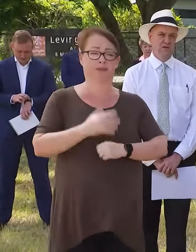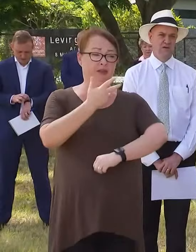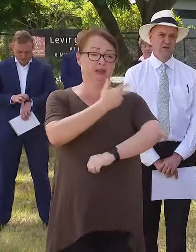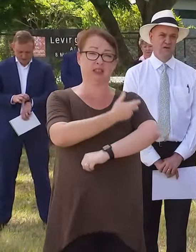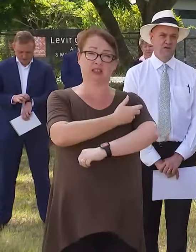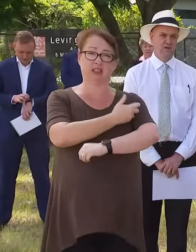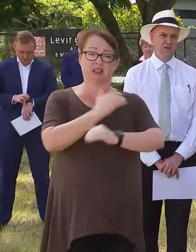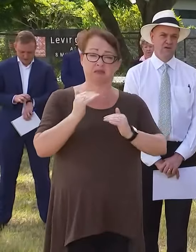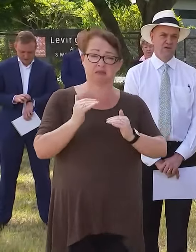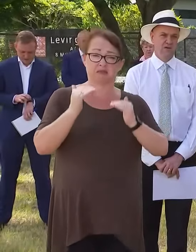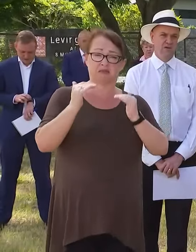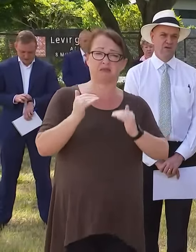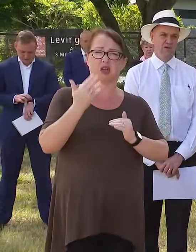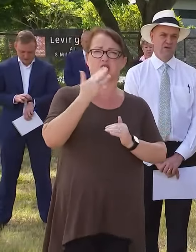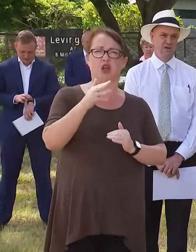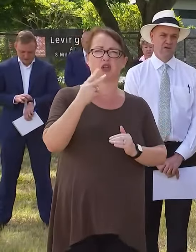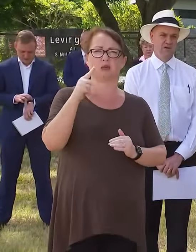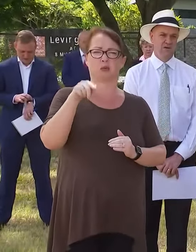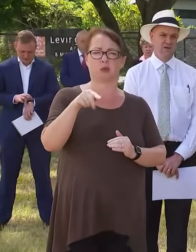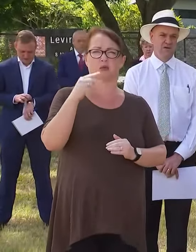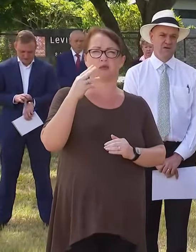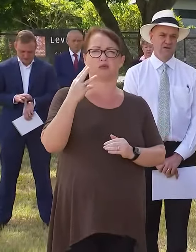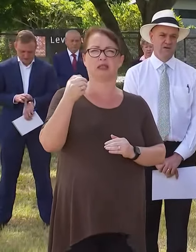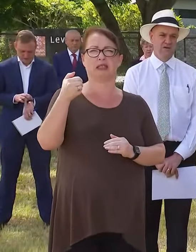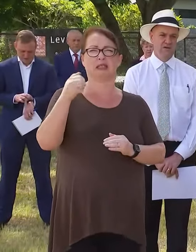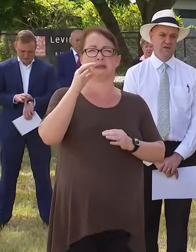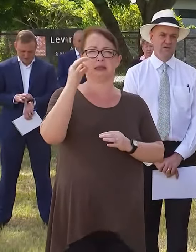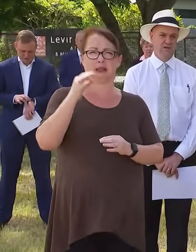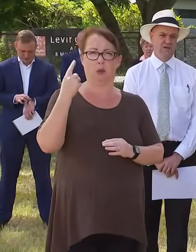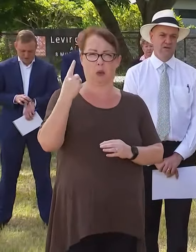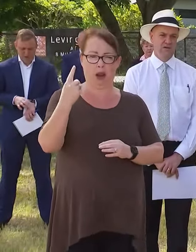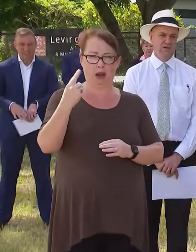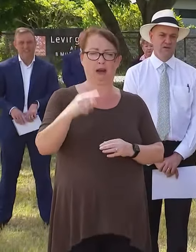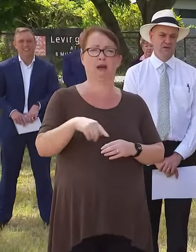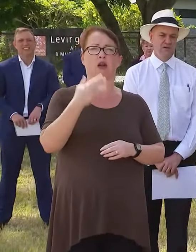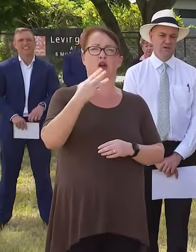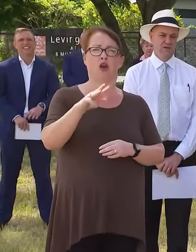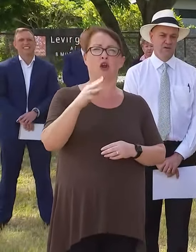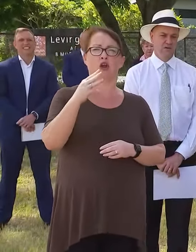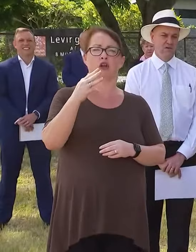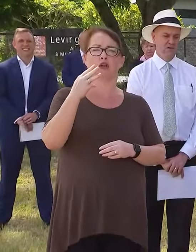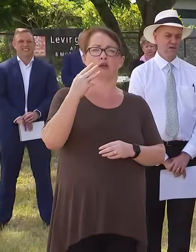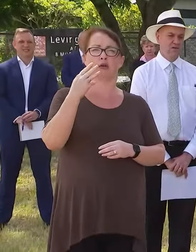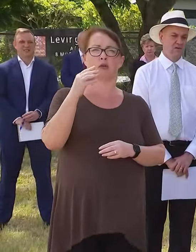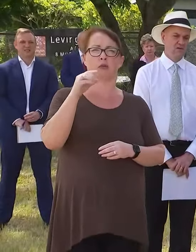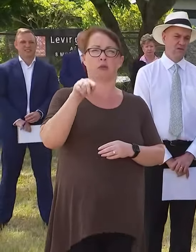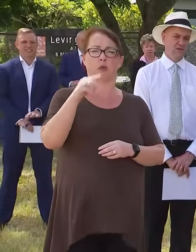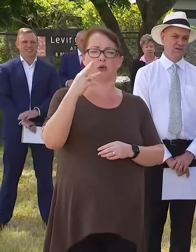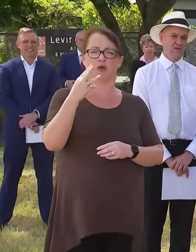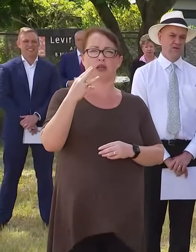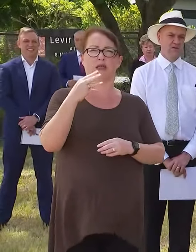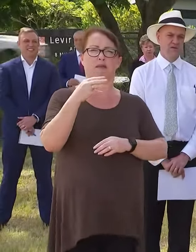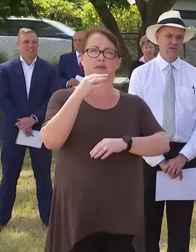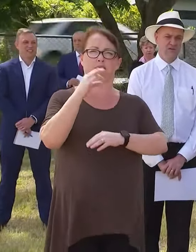there, 92.36% at least one dose and 90.31% double dose. Boosters,